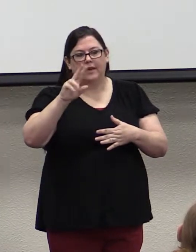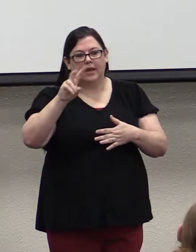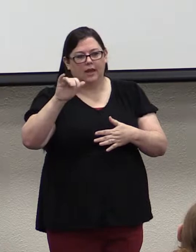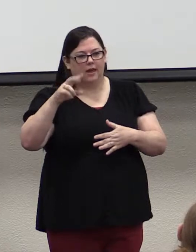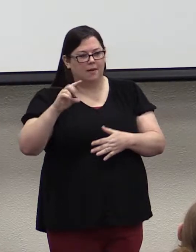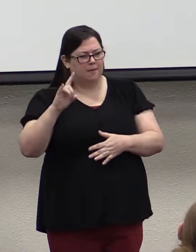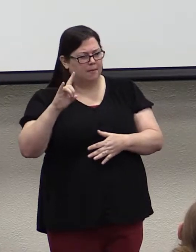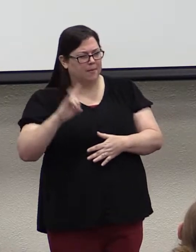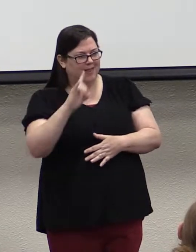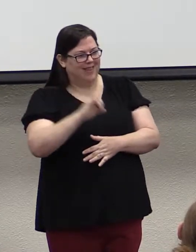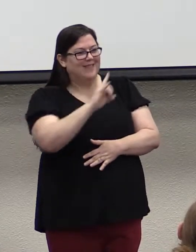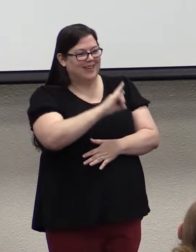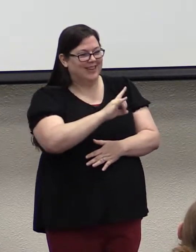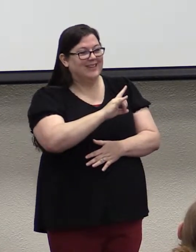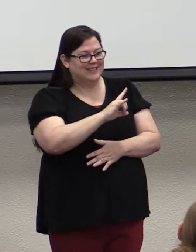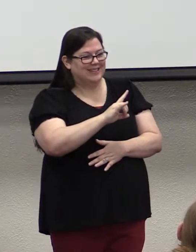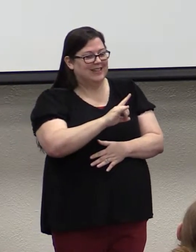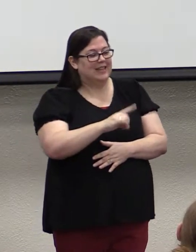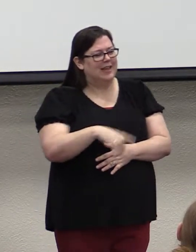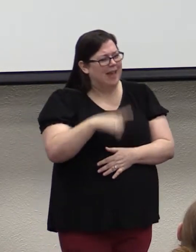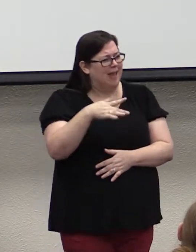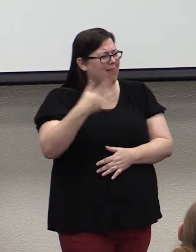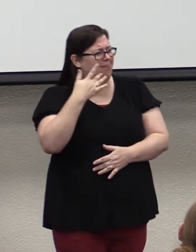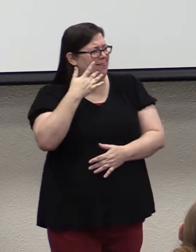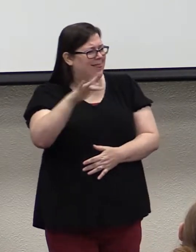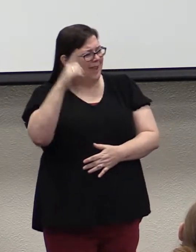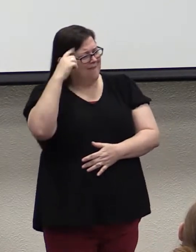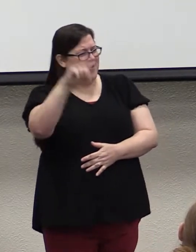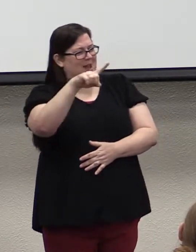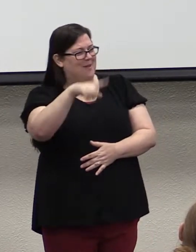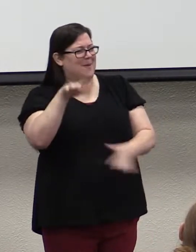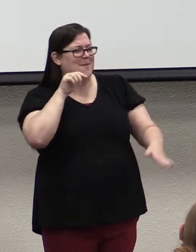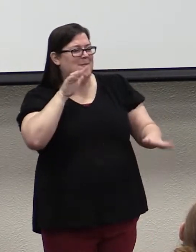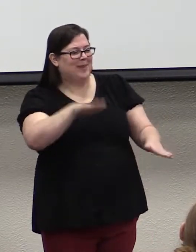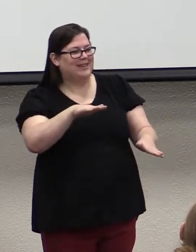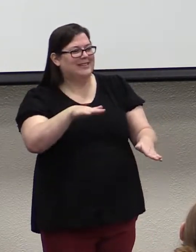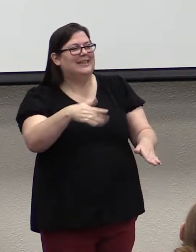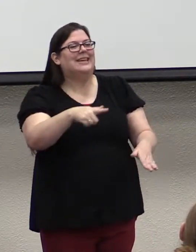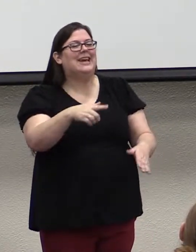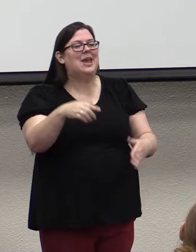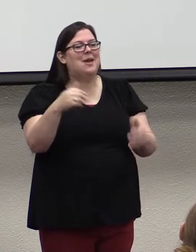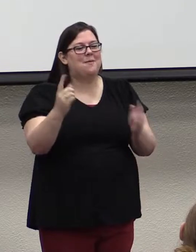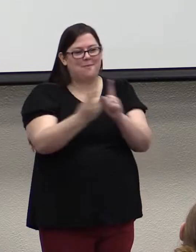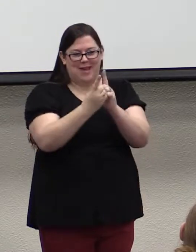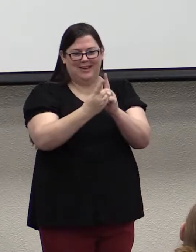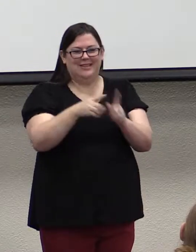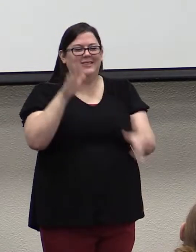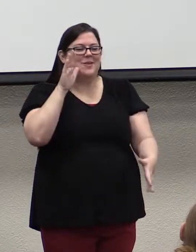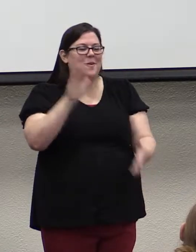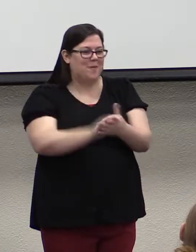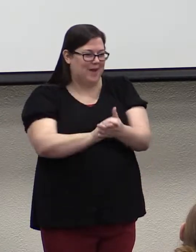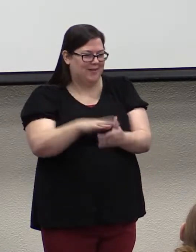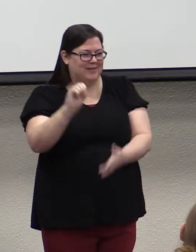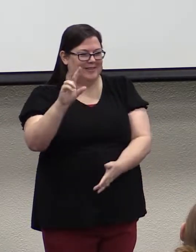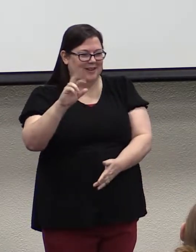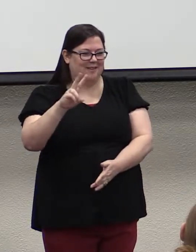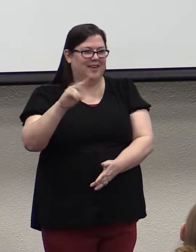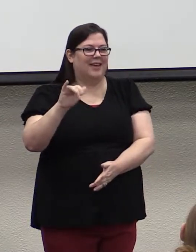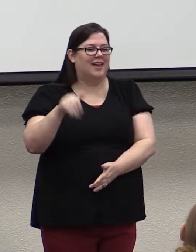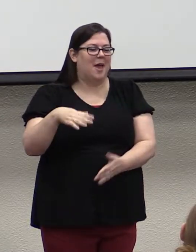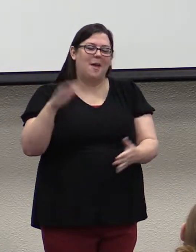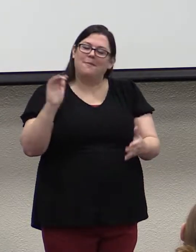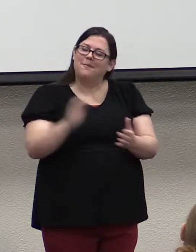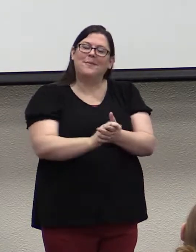Lucky for him. What a blessing. He met his wife, Sarvia, and